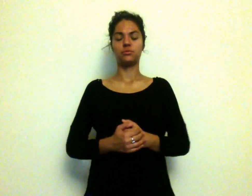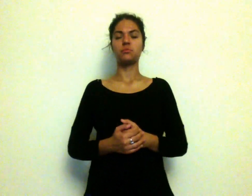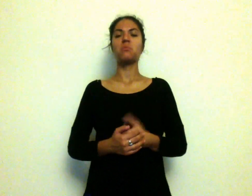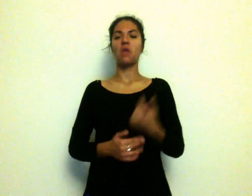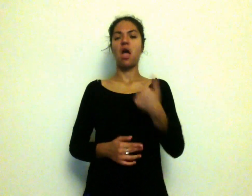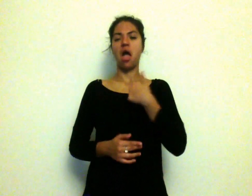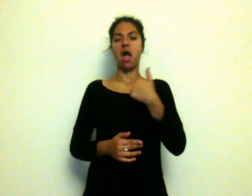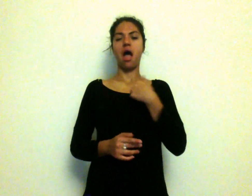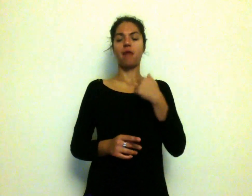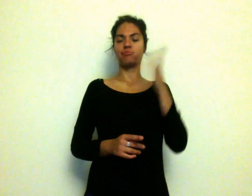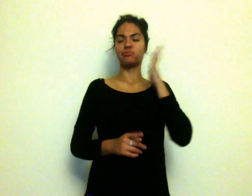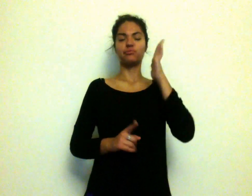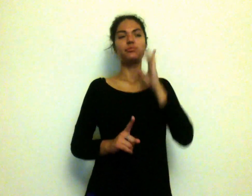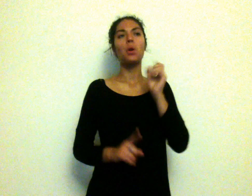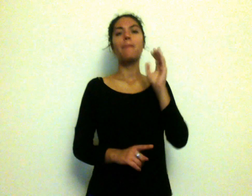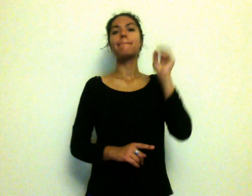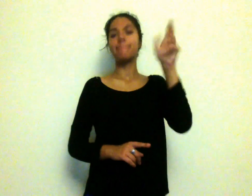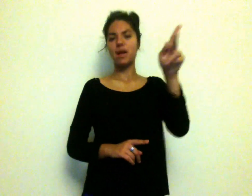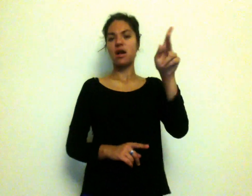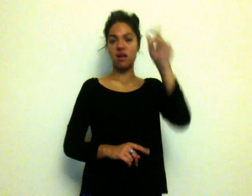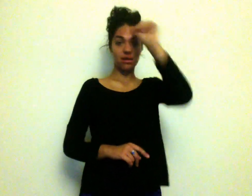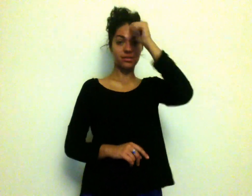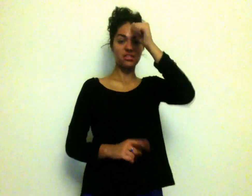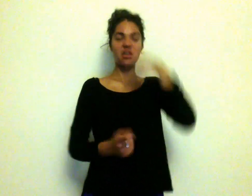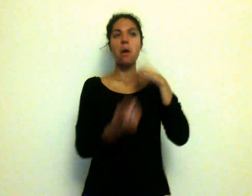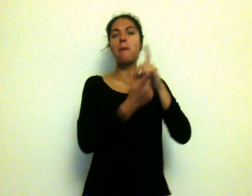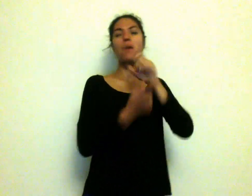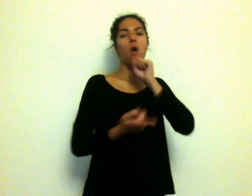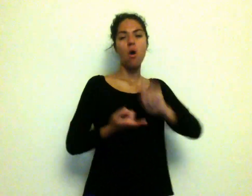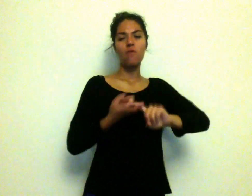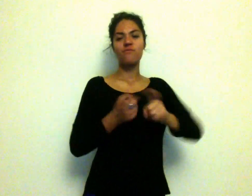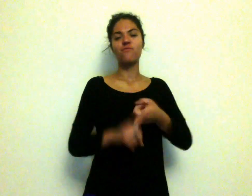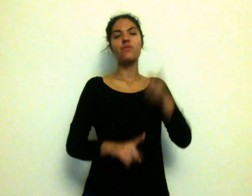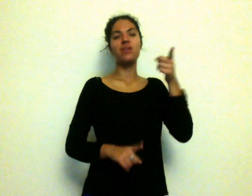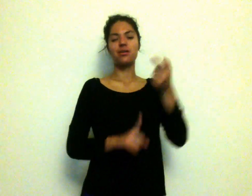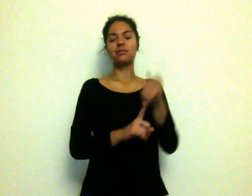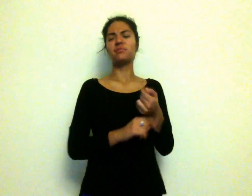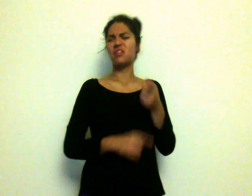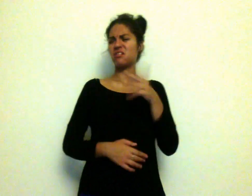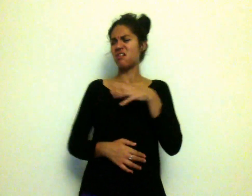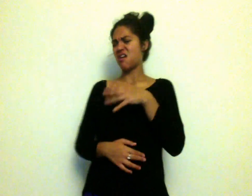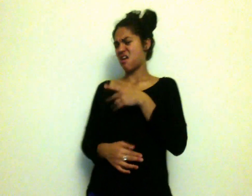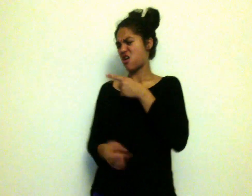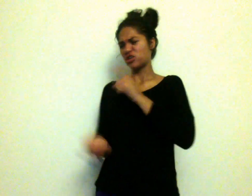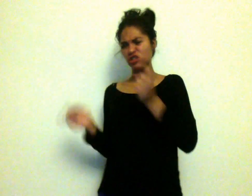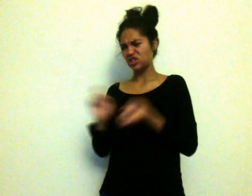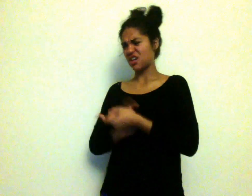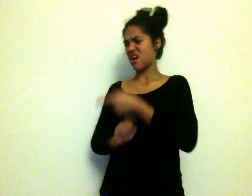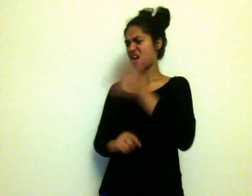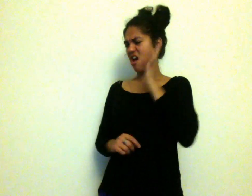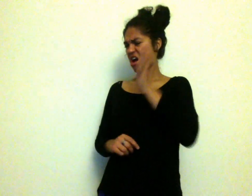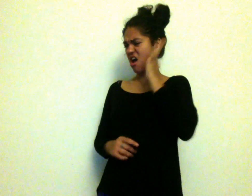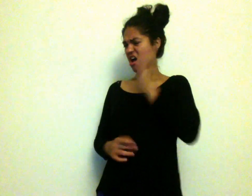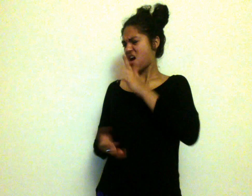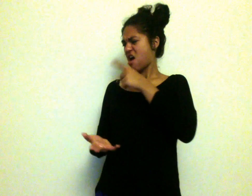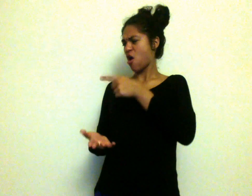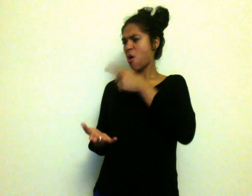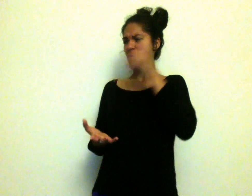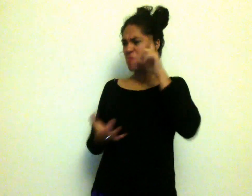said, "Yes." He said, "Do you know, you have lost," his words were, "you have lost your originality. You